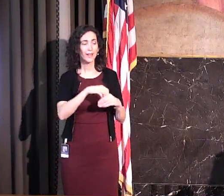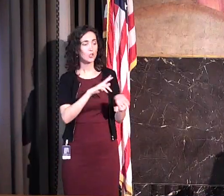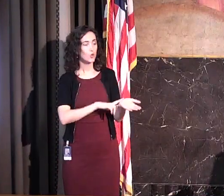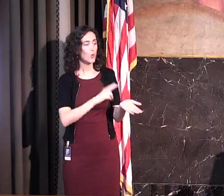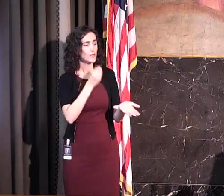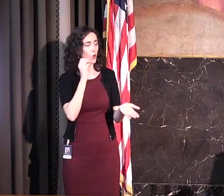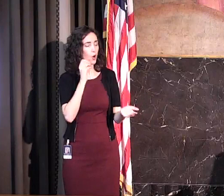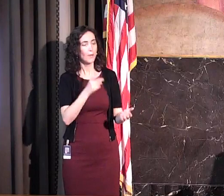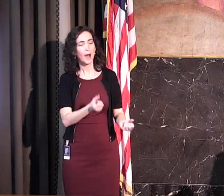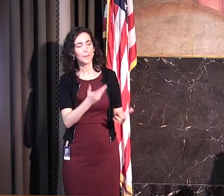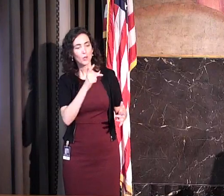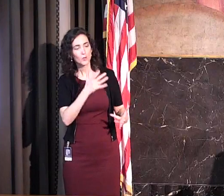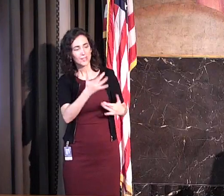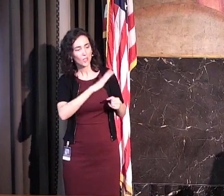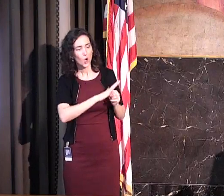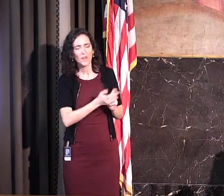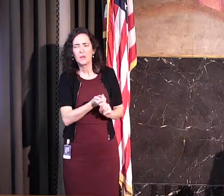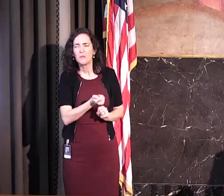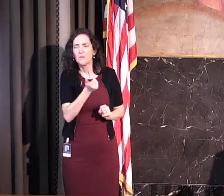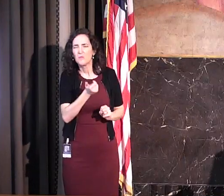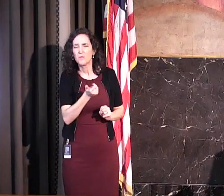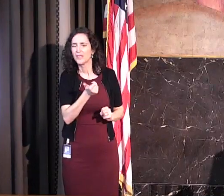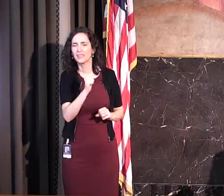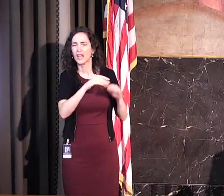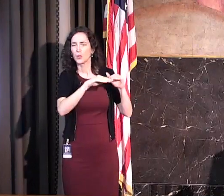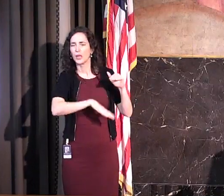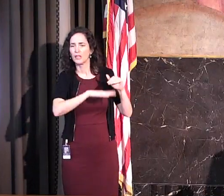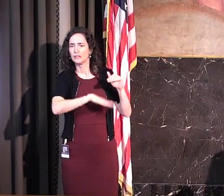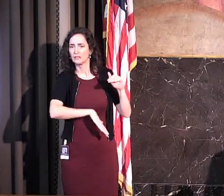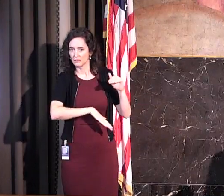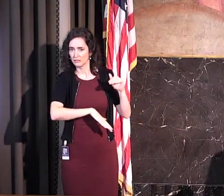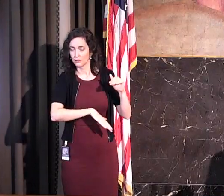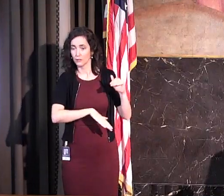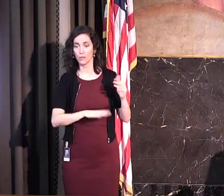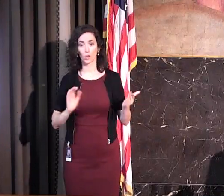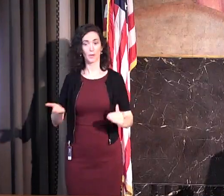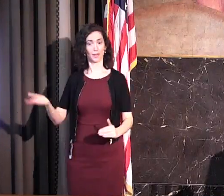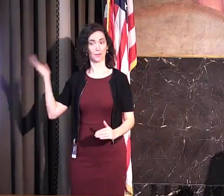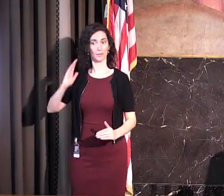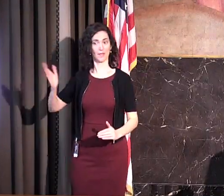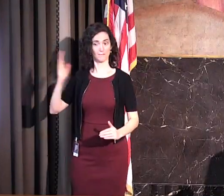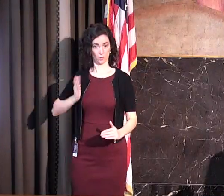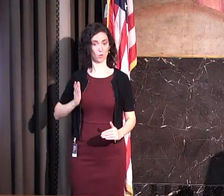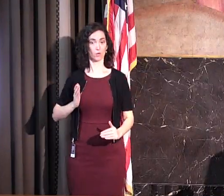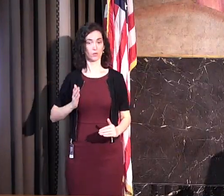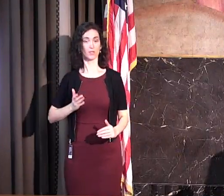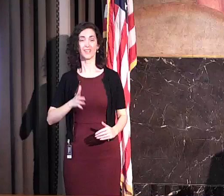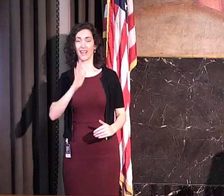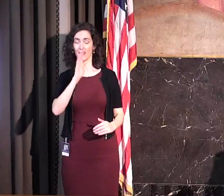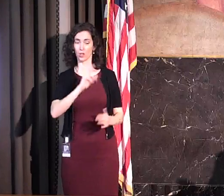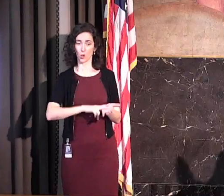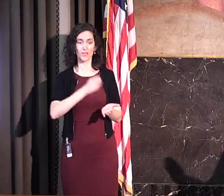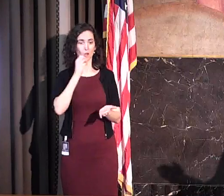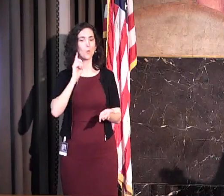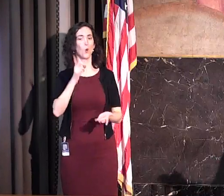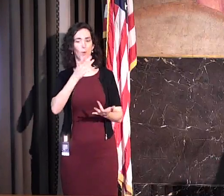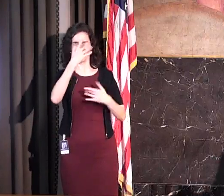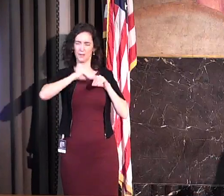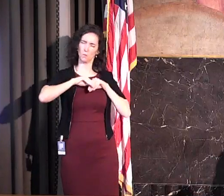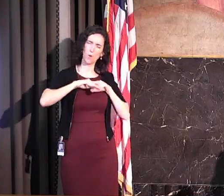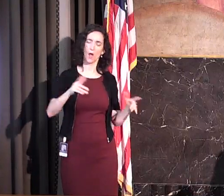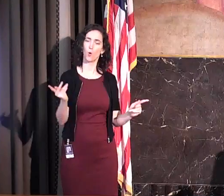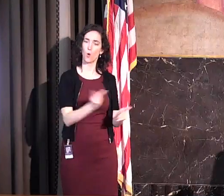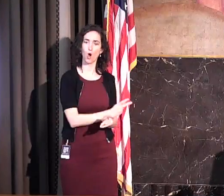cases in nursing home residents compared to what was really the epicenter of the outbreak. This should show